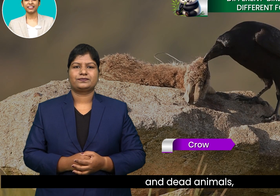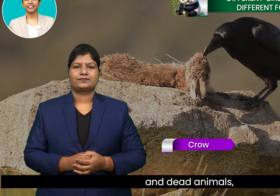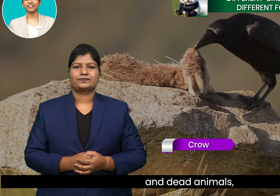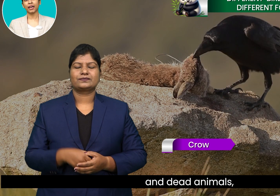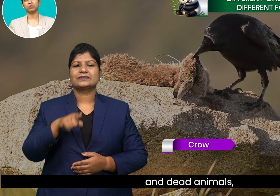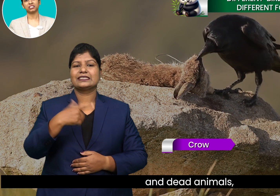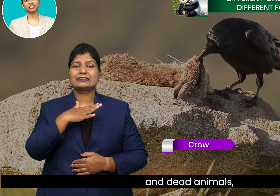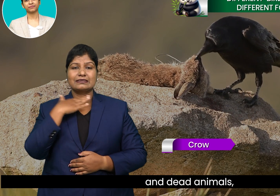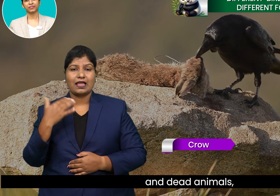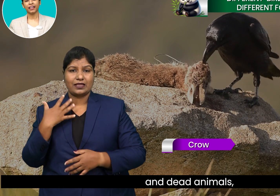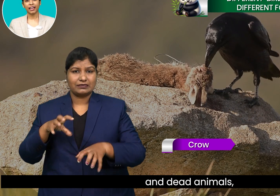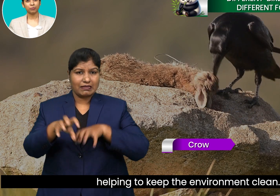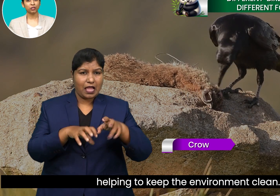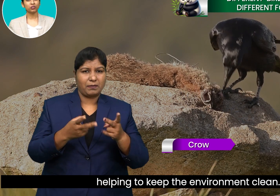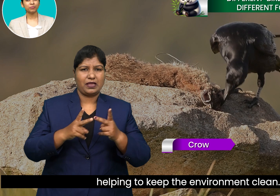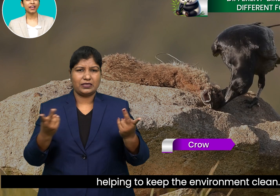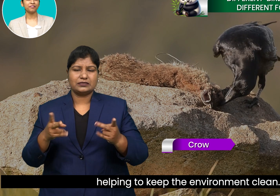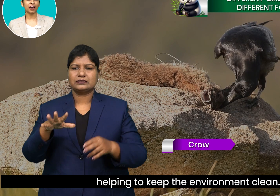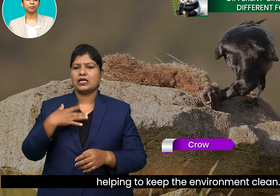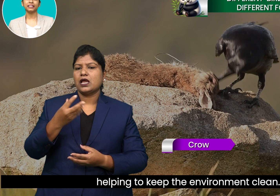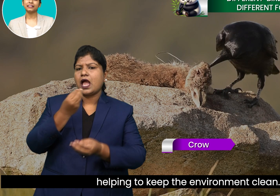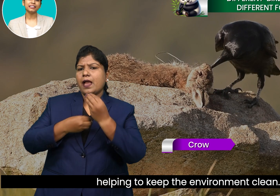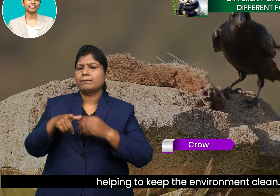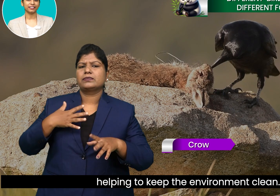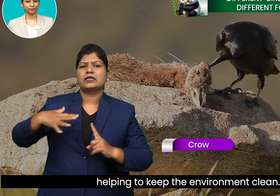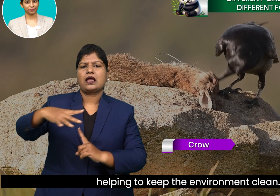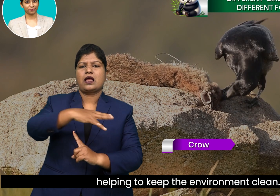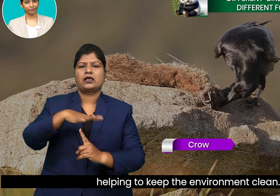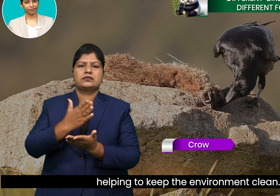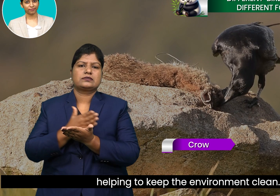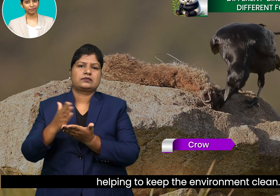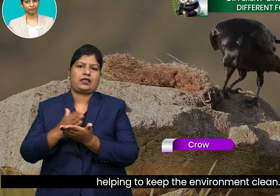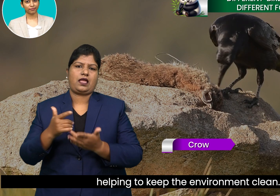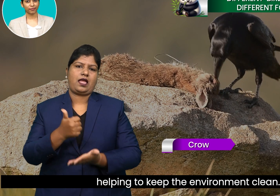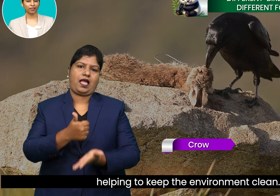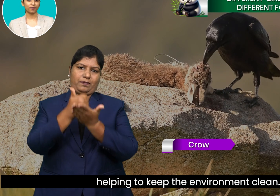and dead animals, helping to keep the environment clean.